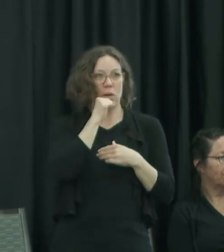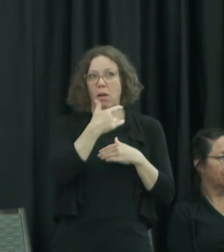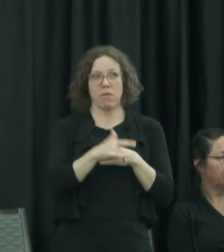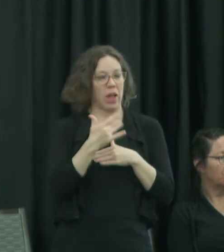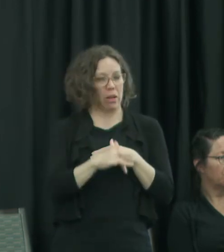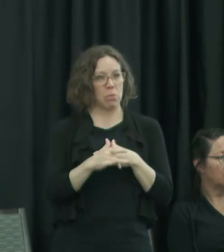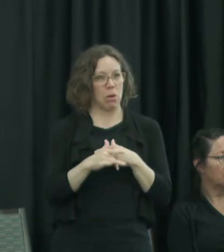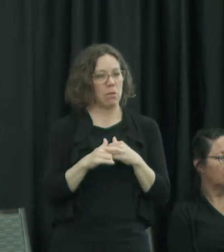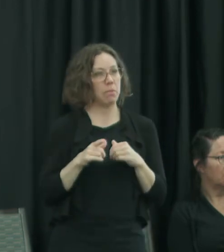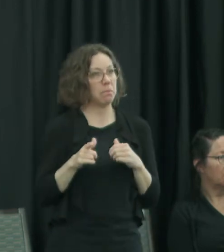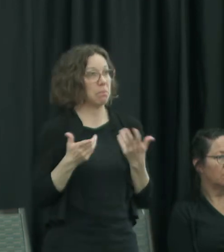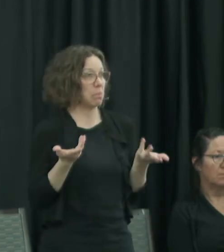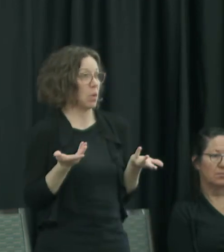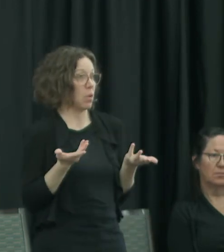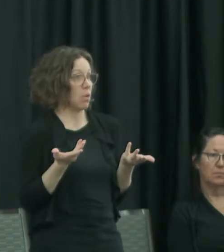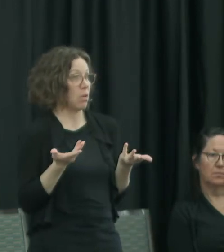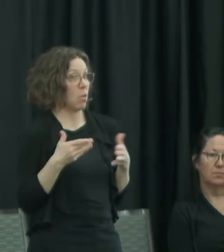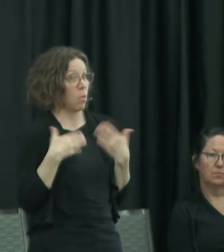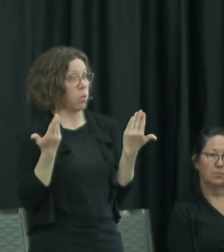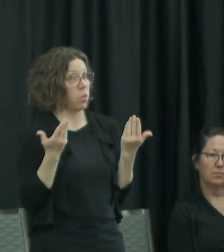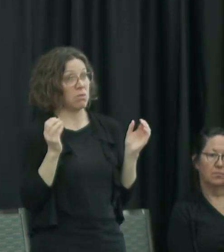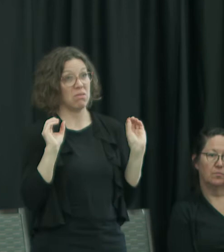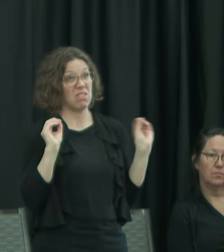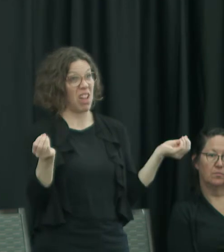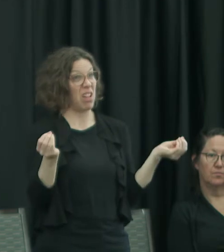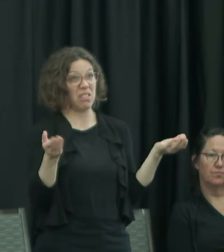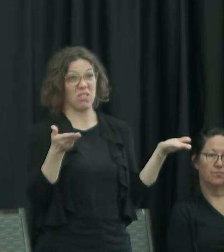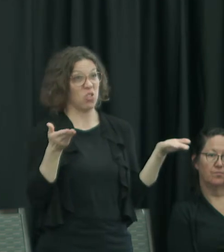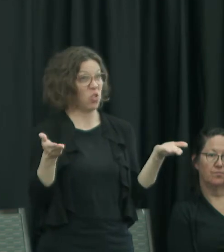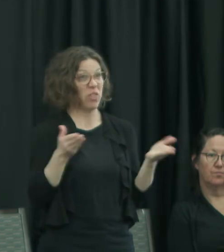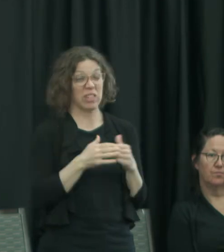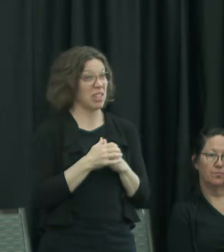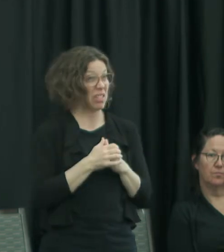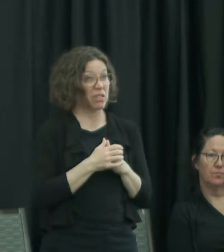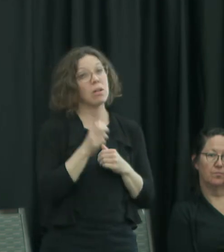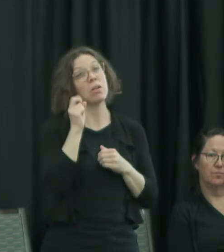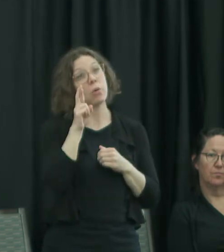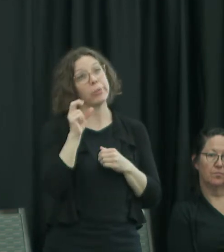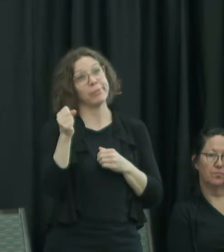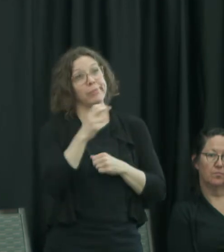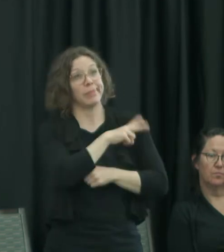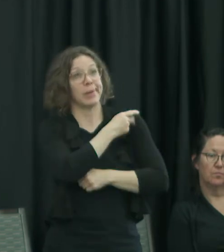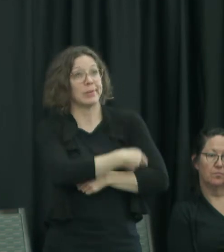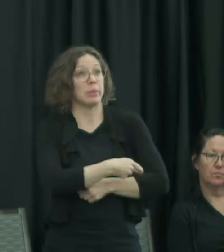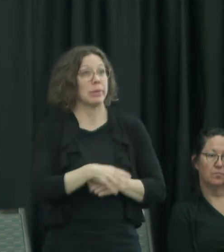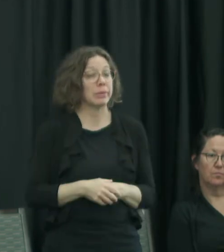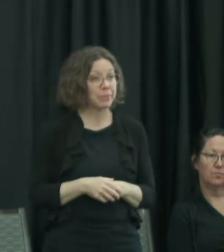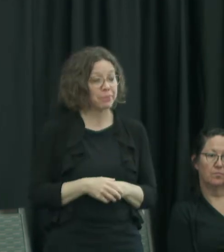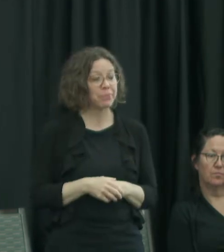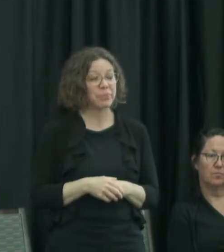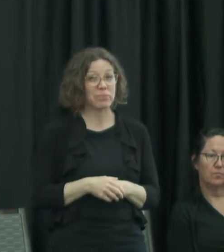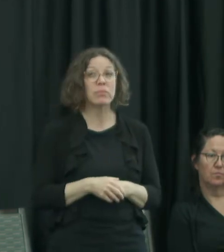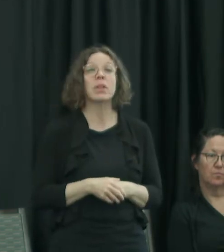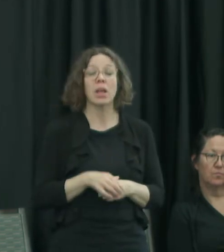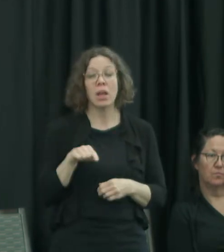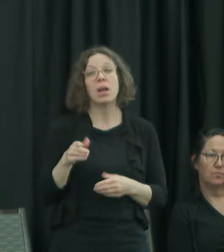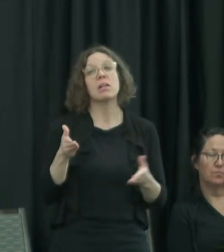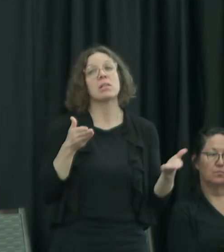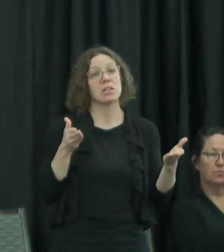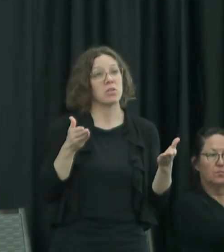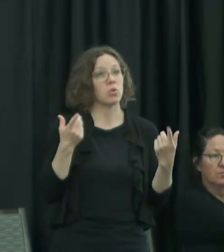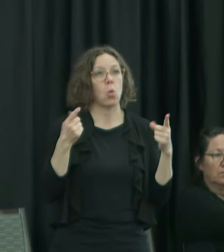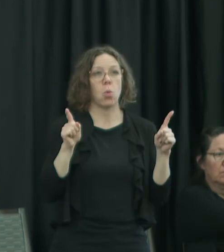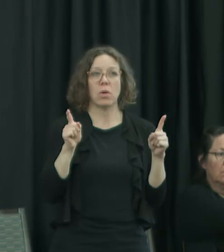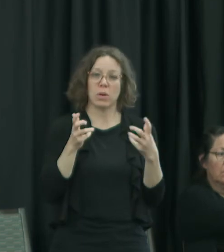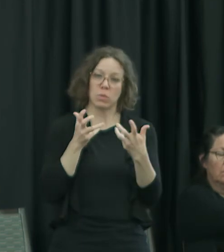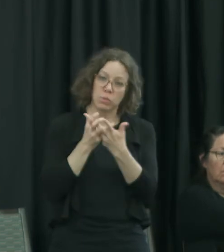stated they would have either sought no services whatsoever or would have gone to the hospital. This service is working